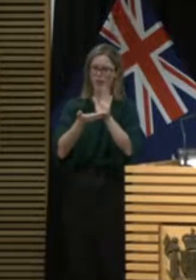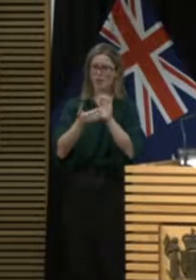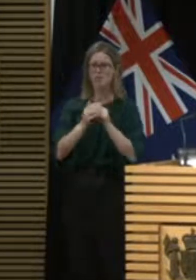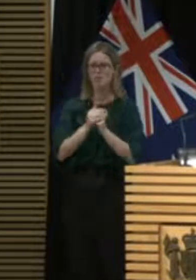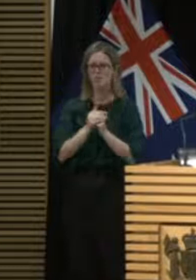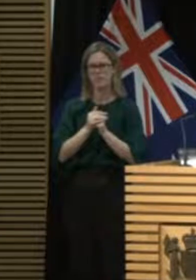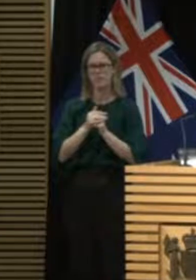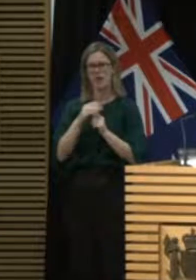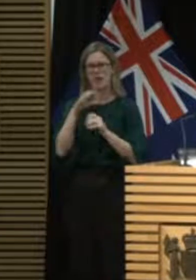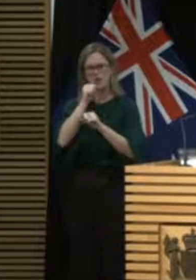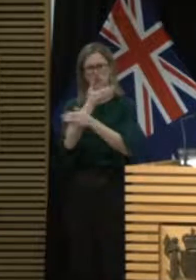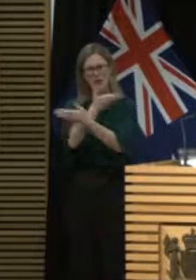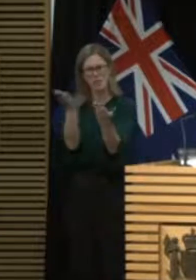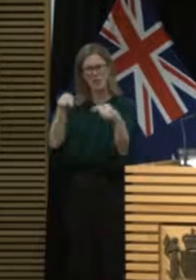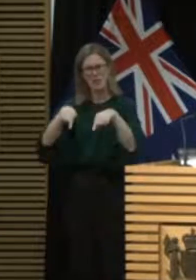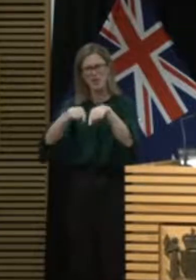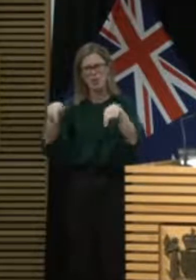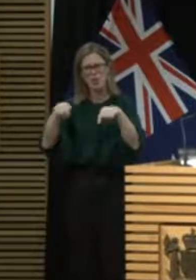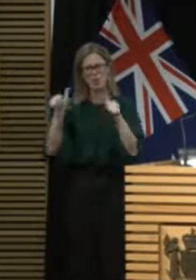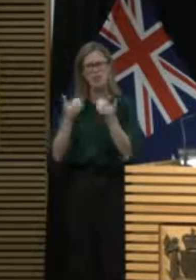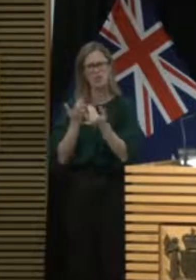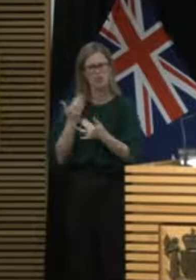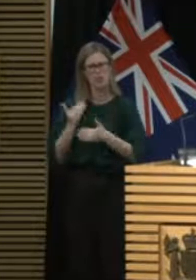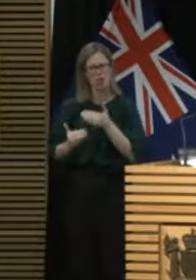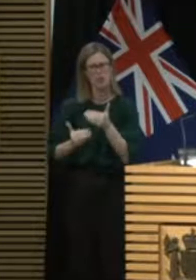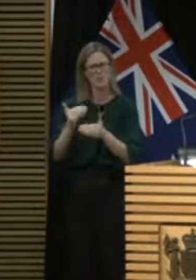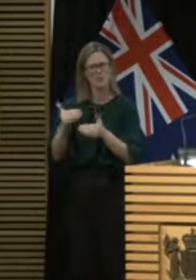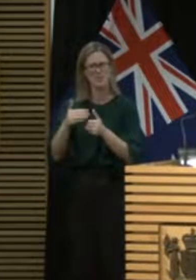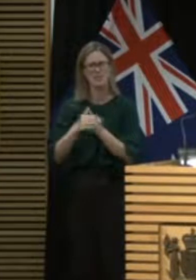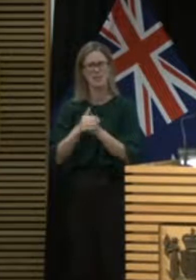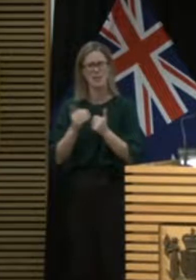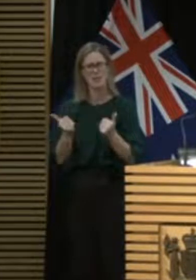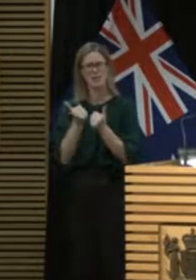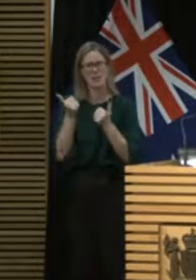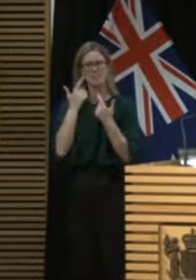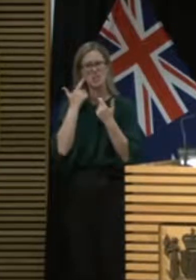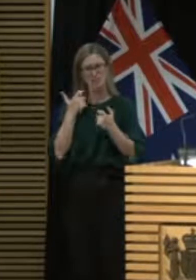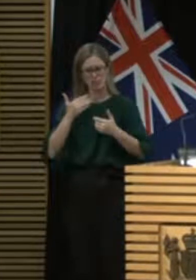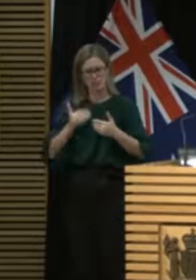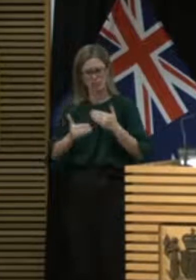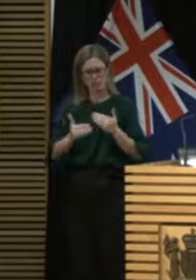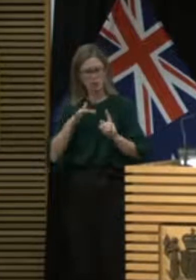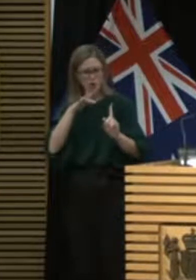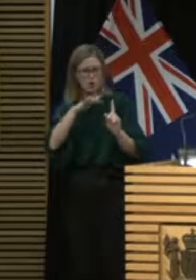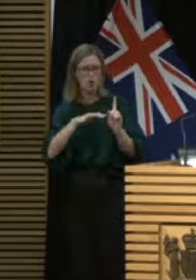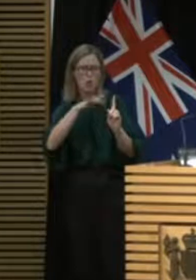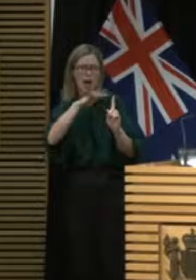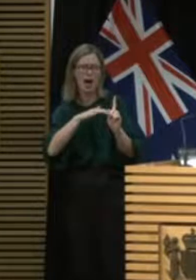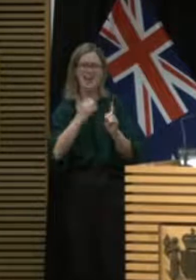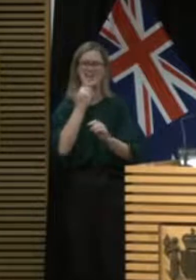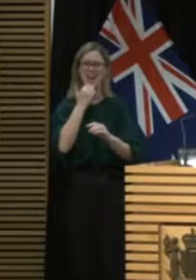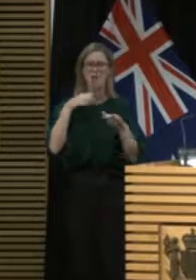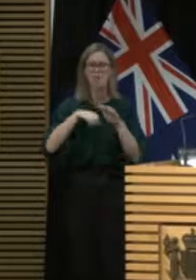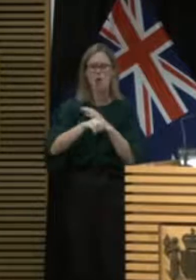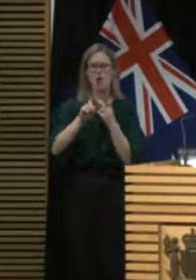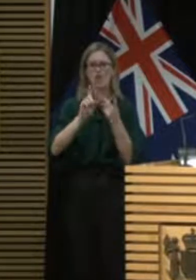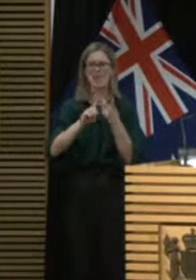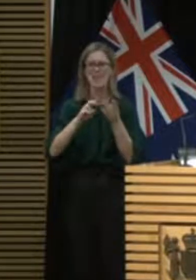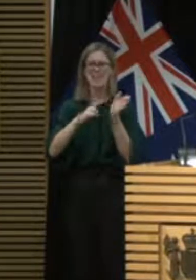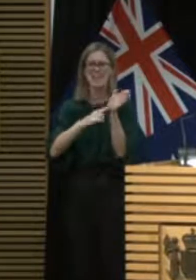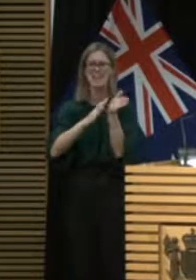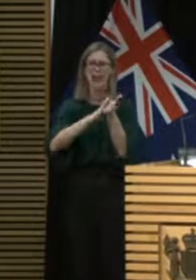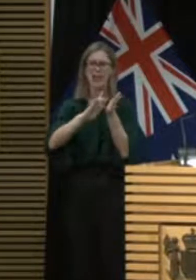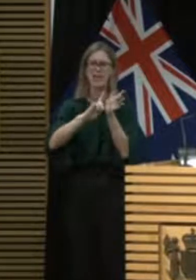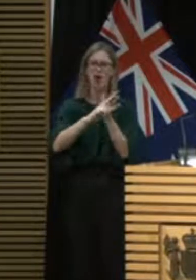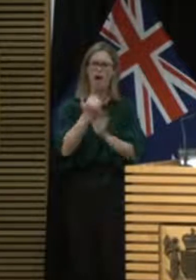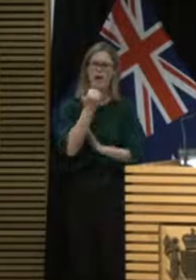expect everybody in this room has been through the process, there are multiple checks made of people's identity, date of birth, and NHI